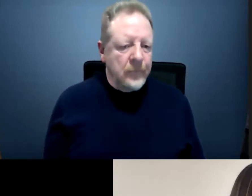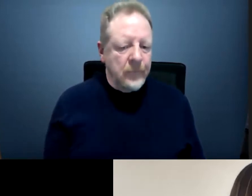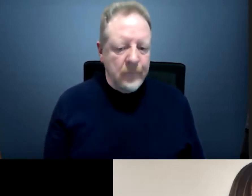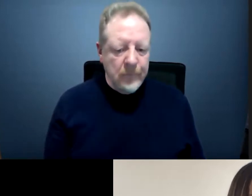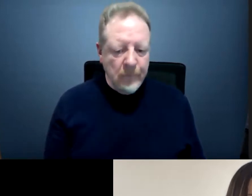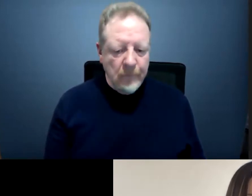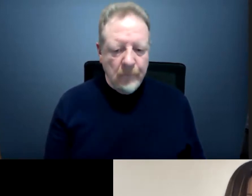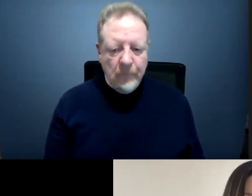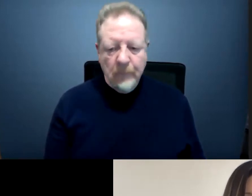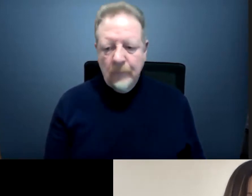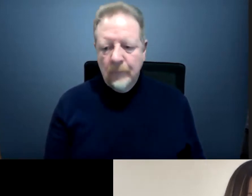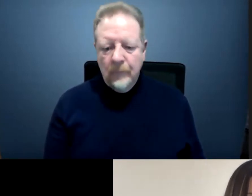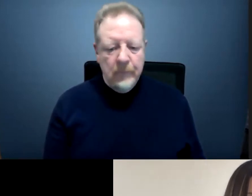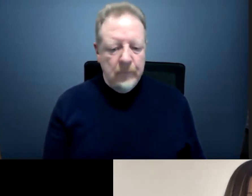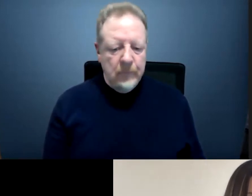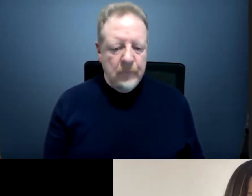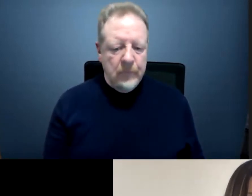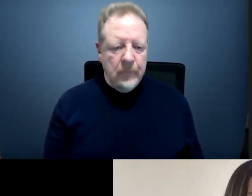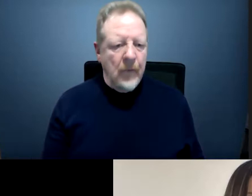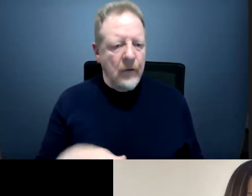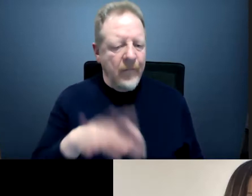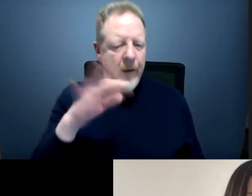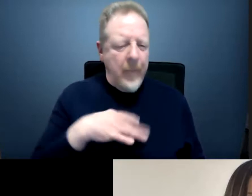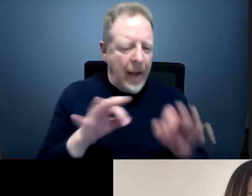I'm trying to find my captioning. Can't.